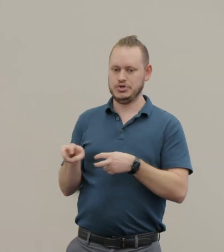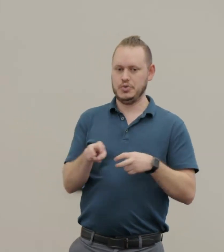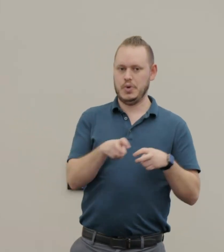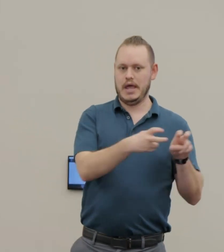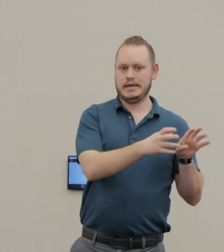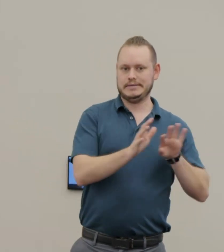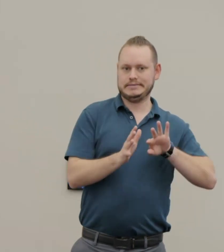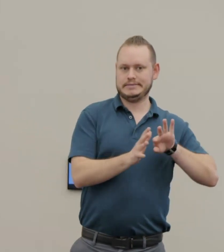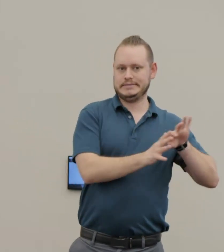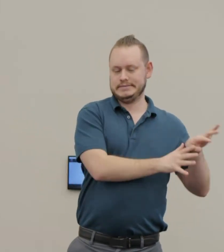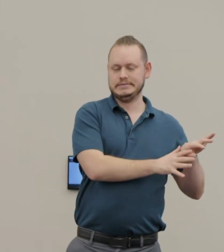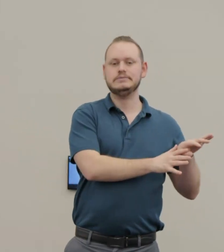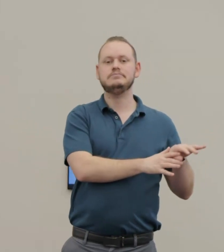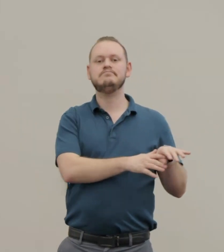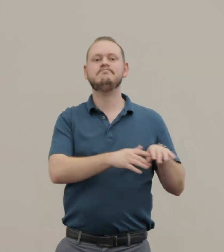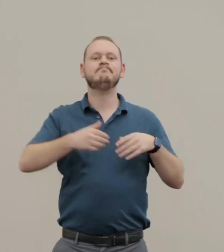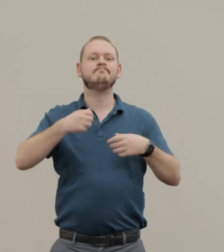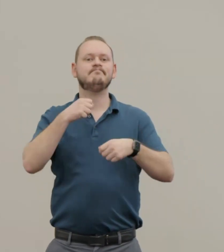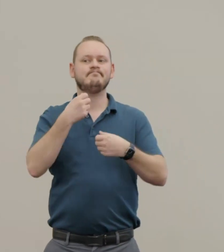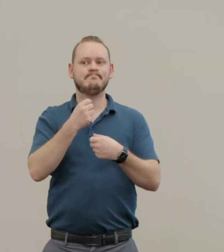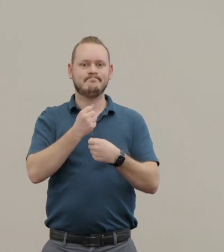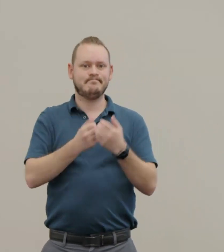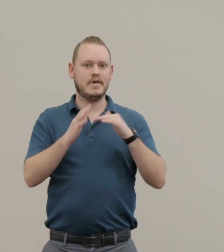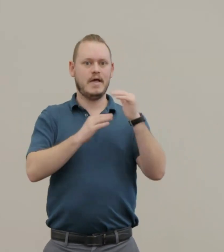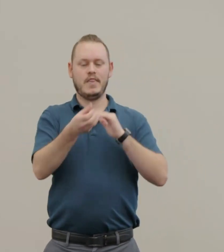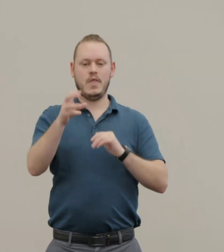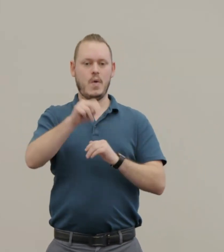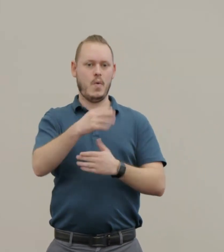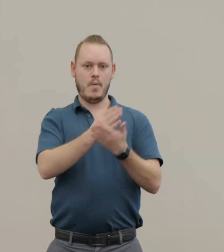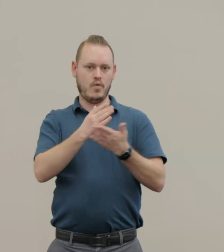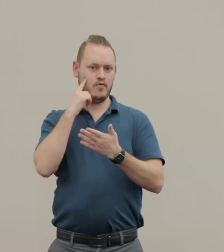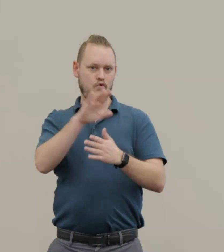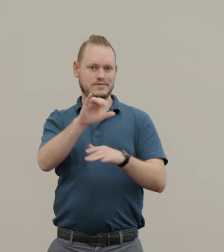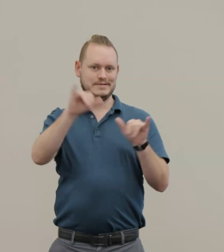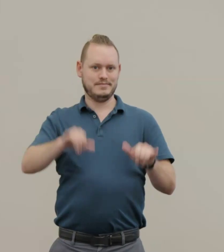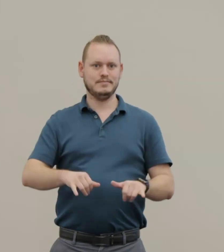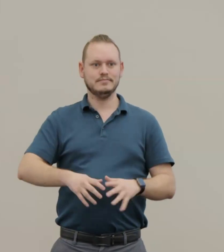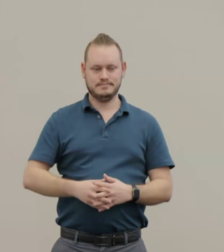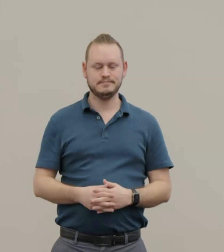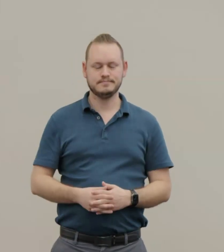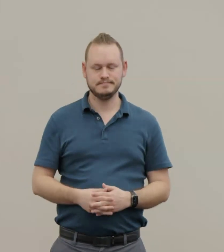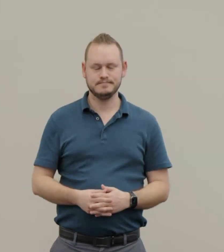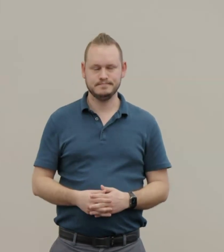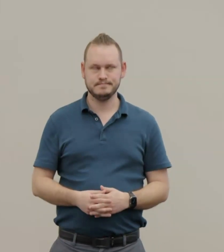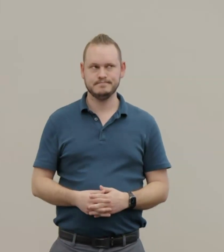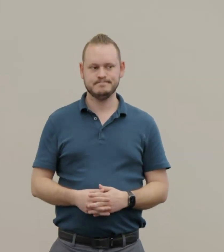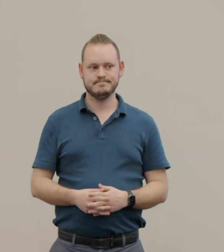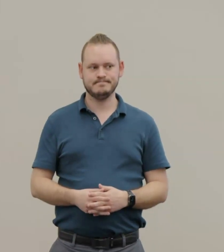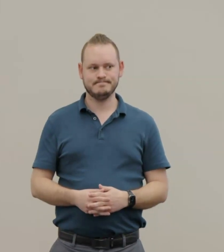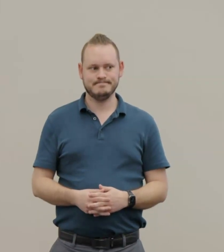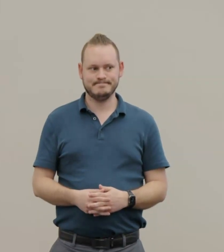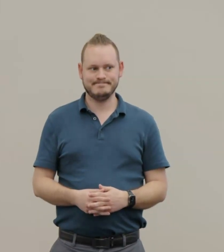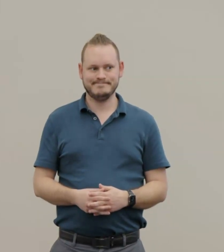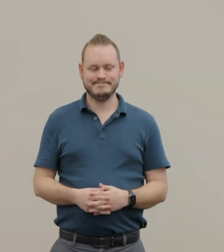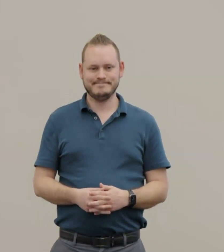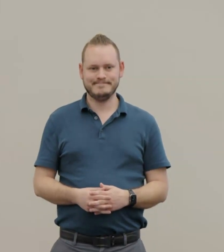to invest the time and effort to build their own components for those systems. Again, though, that is